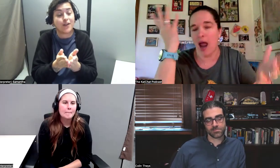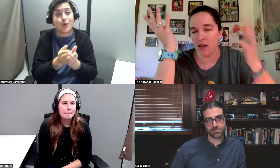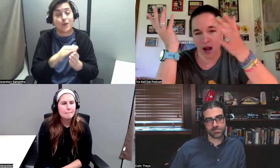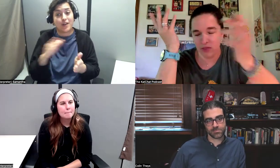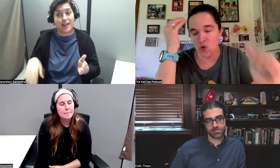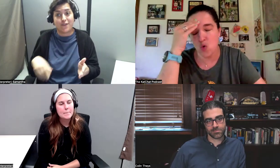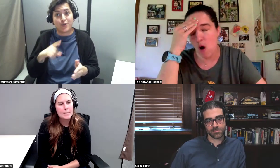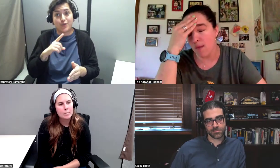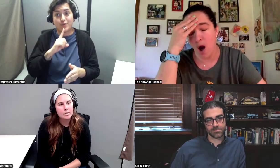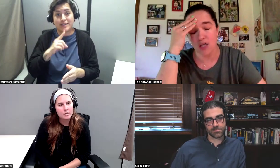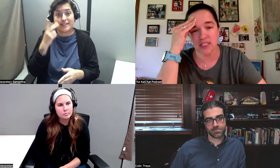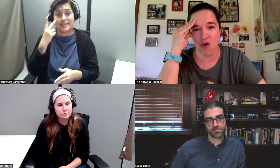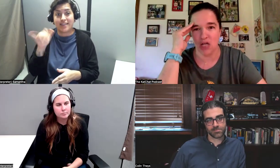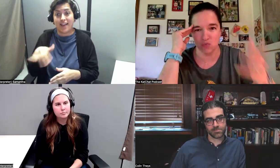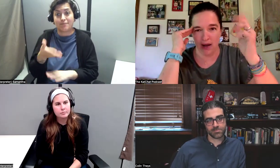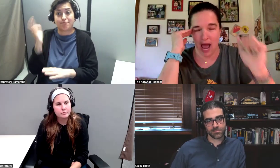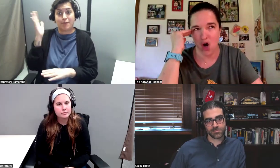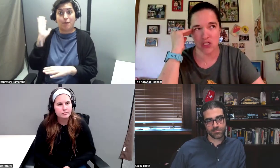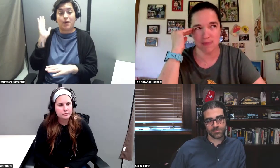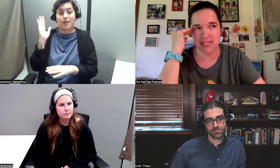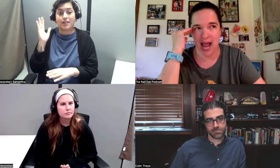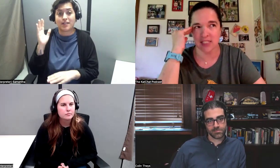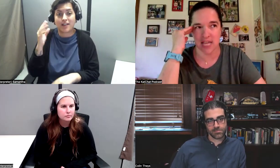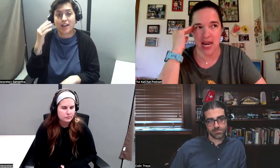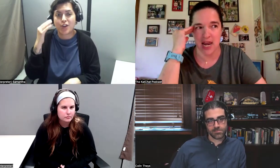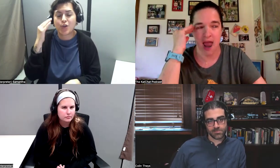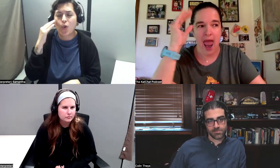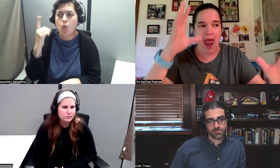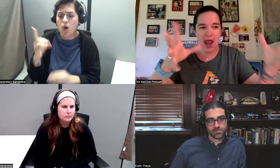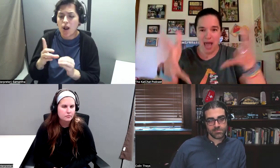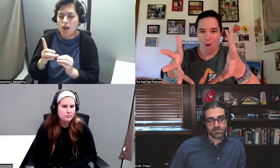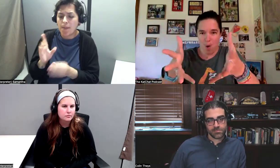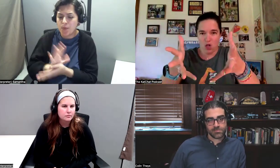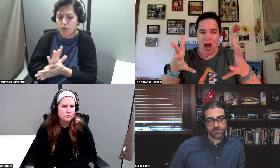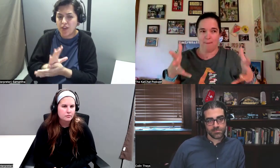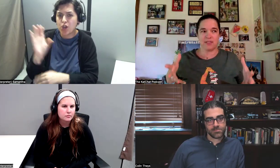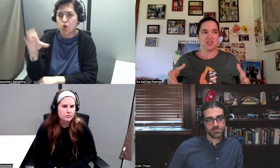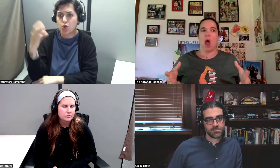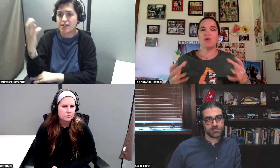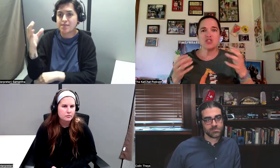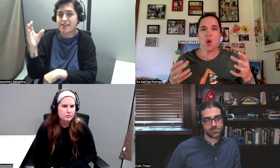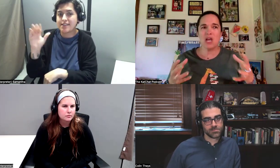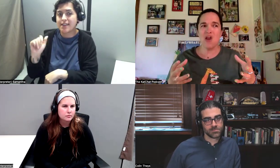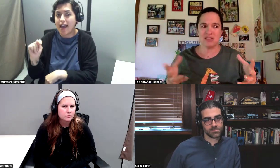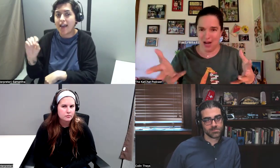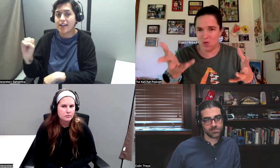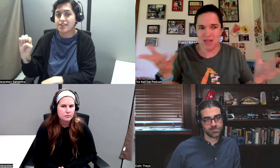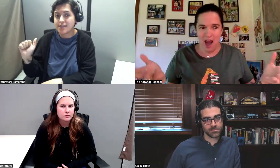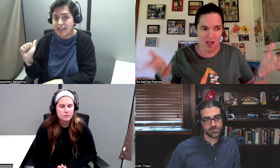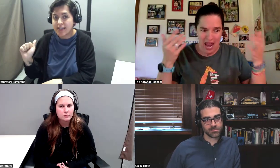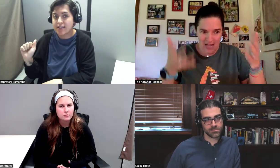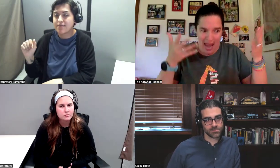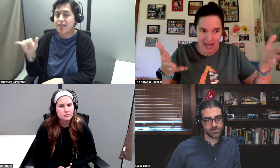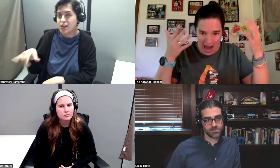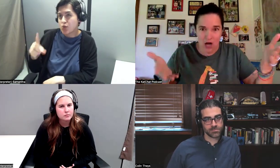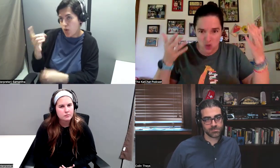cruise like the new Hallmark series right now, Christmas at Sea. And polar opposite. So I was just don't care. Like you